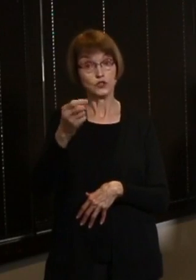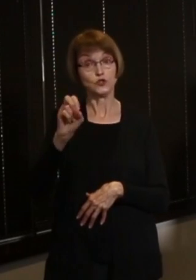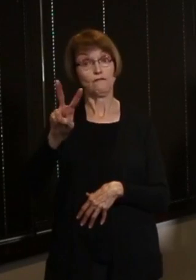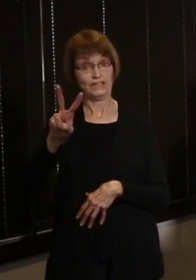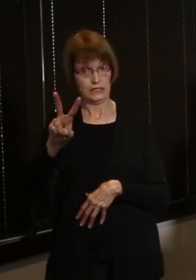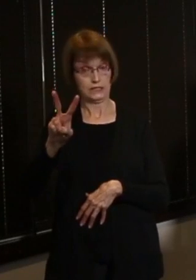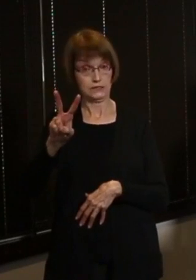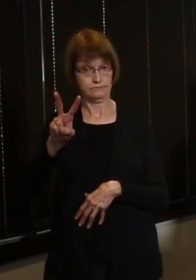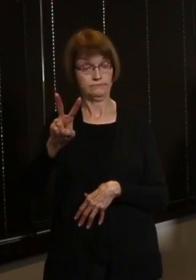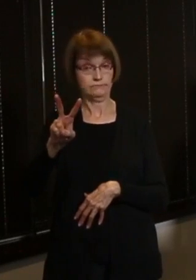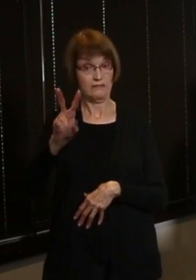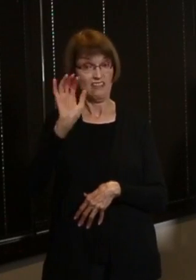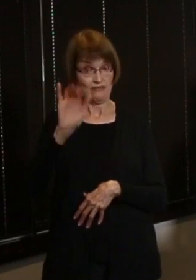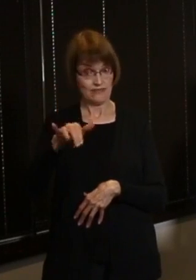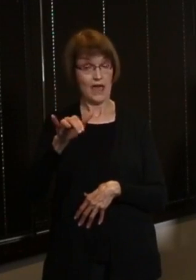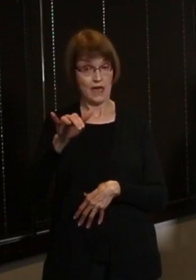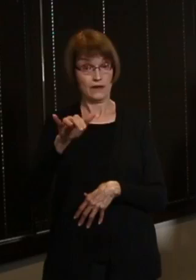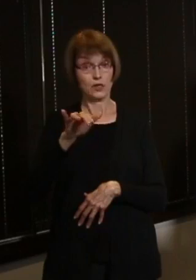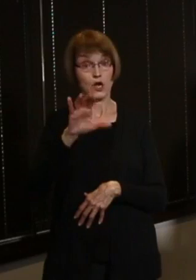covidvaccine.mo.gov. So